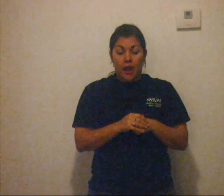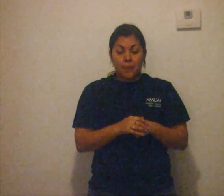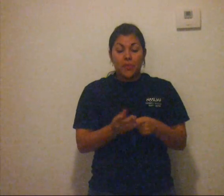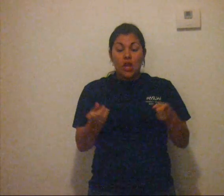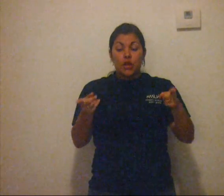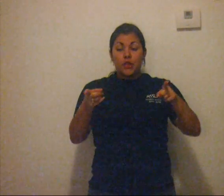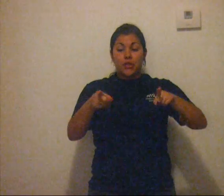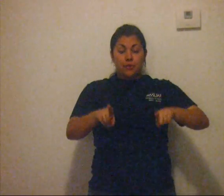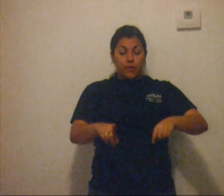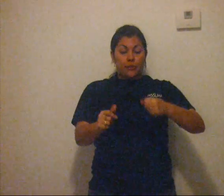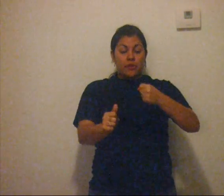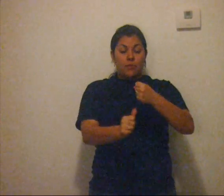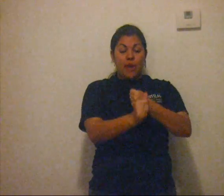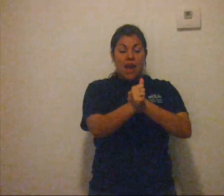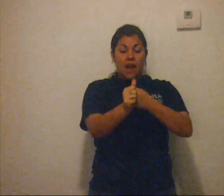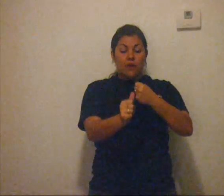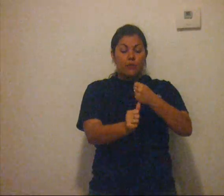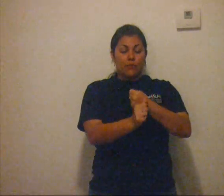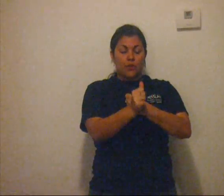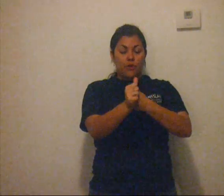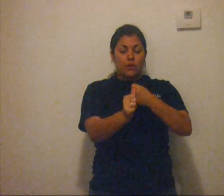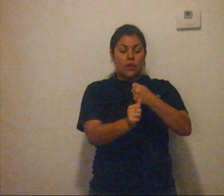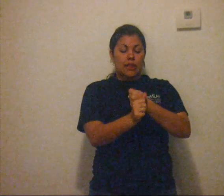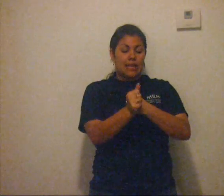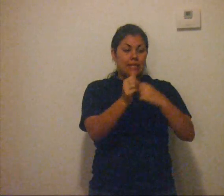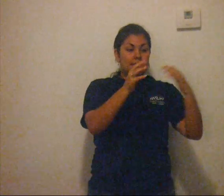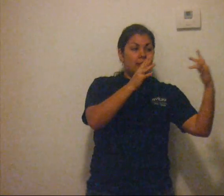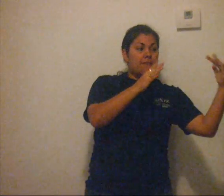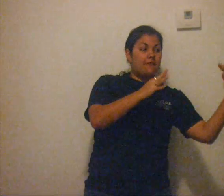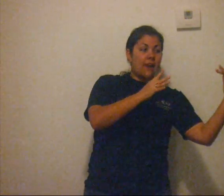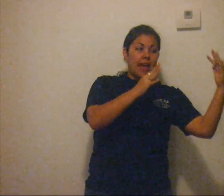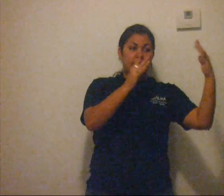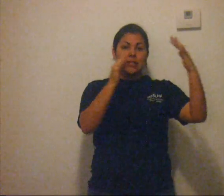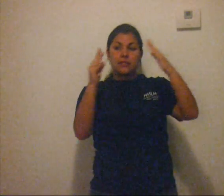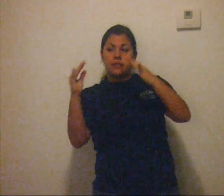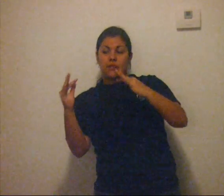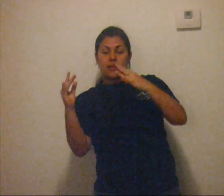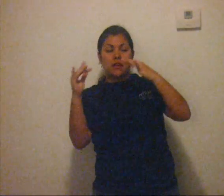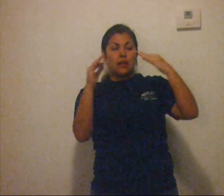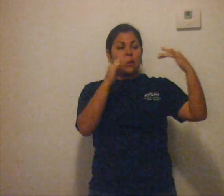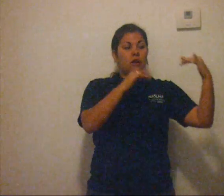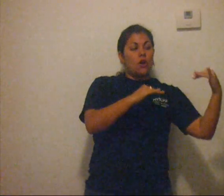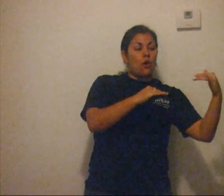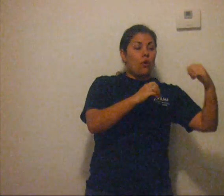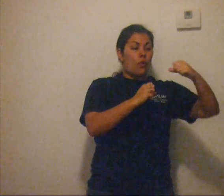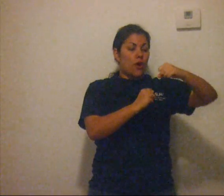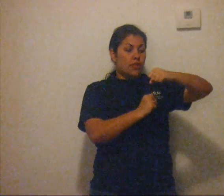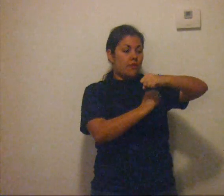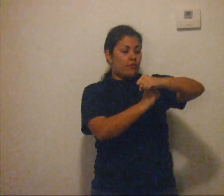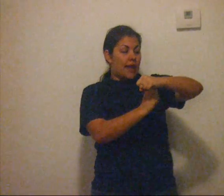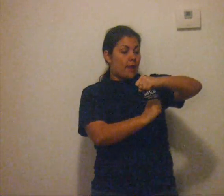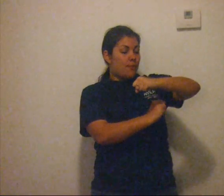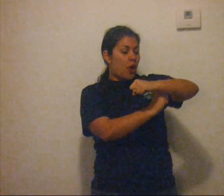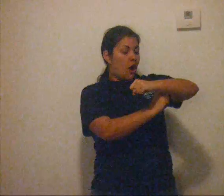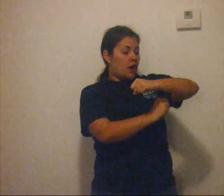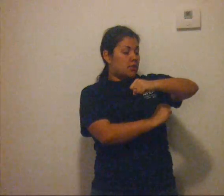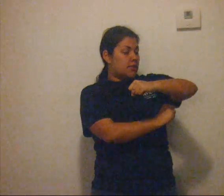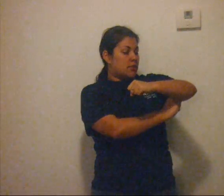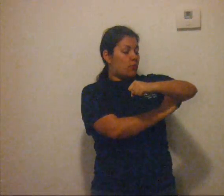are through the perilous fight, or the ramparts